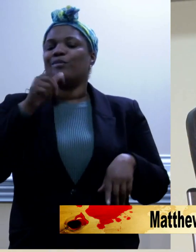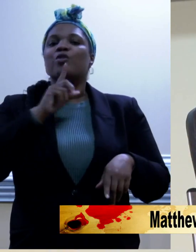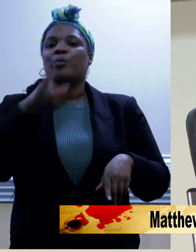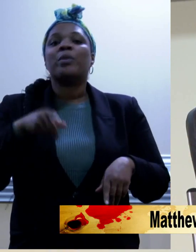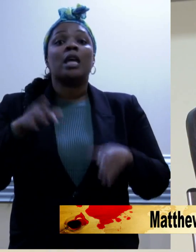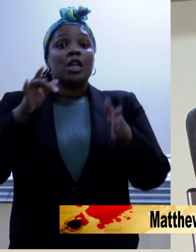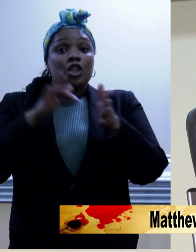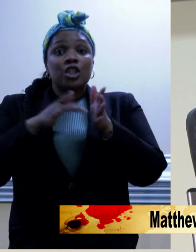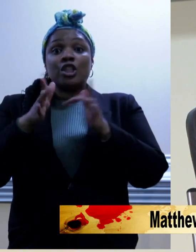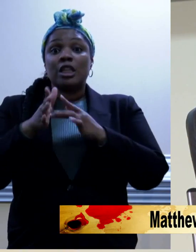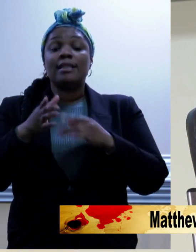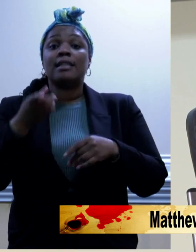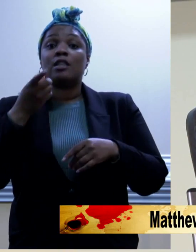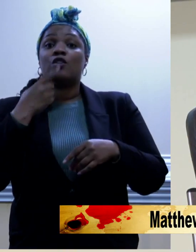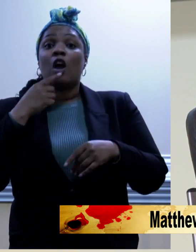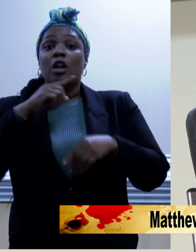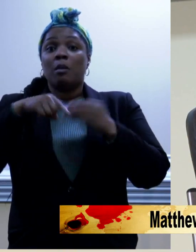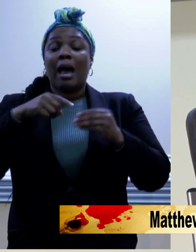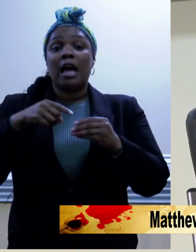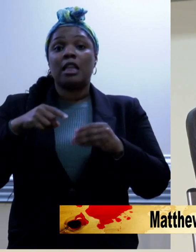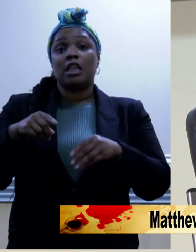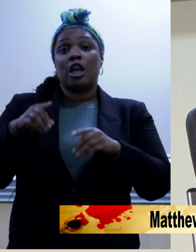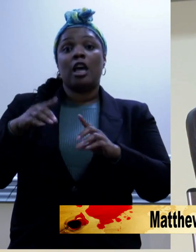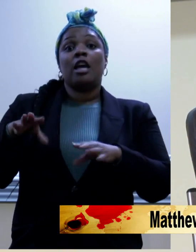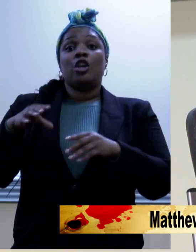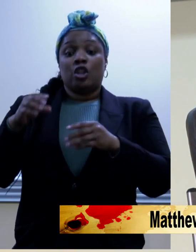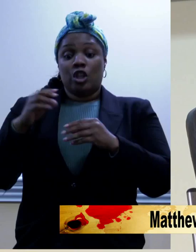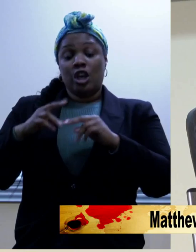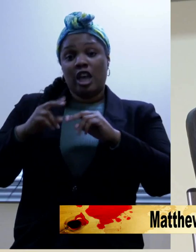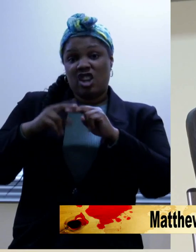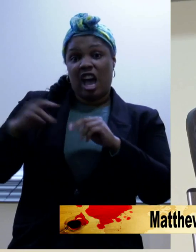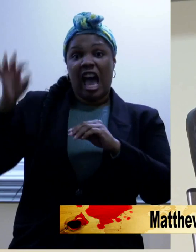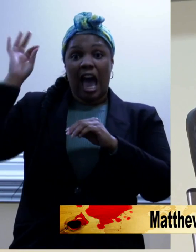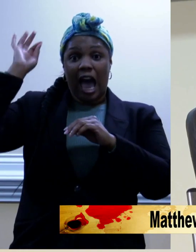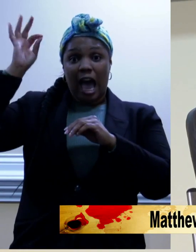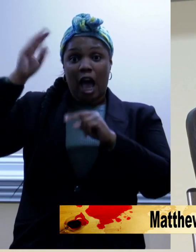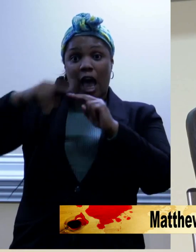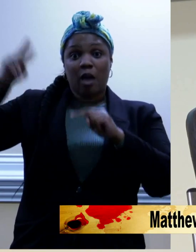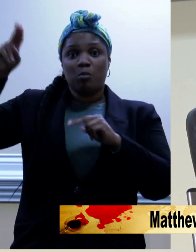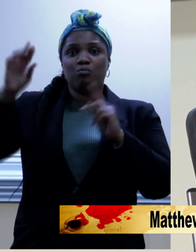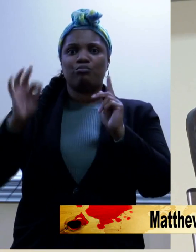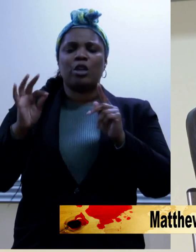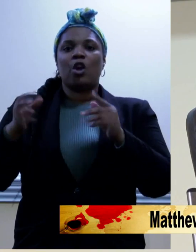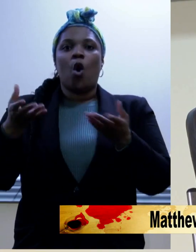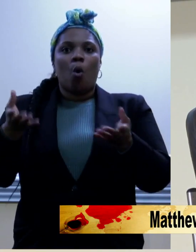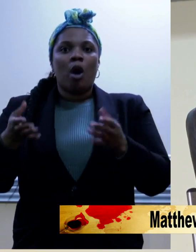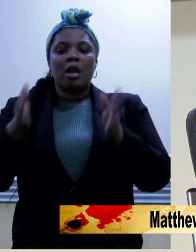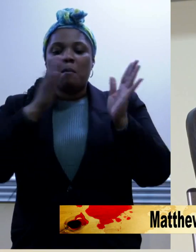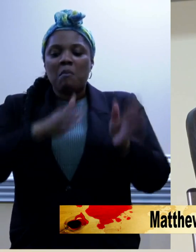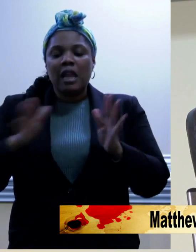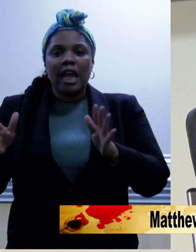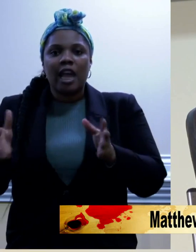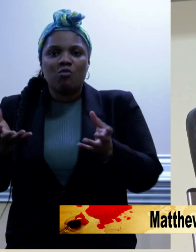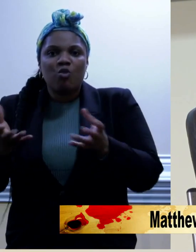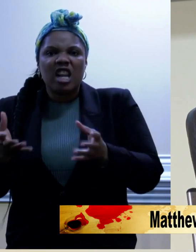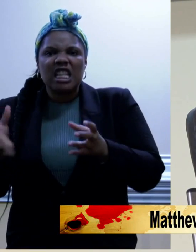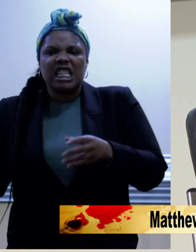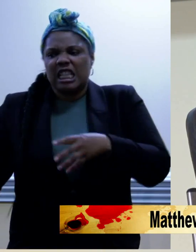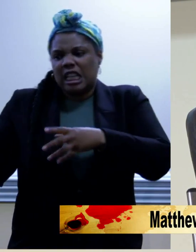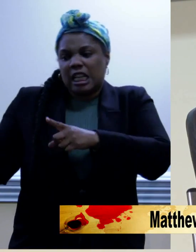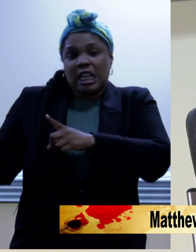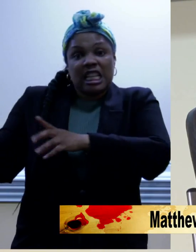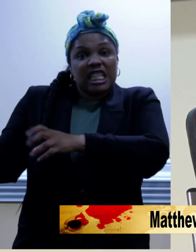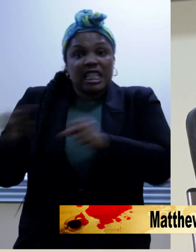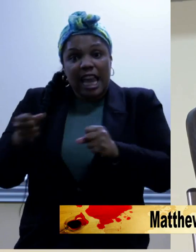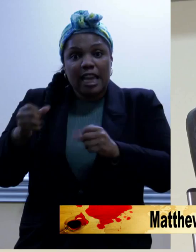people unto the palace of the high priest, who was called Caiaphas. Go ahead. And consulted that they might take Jesus by subtlety and kill